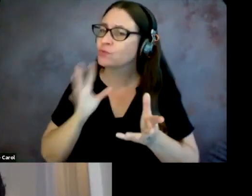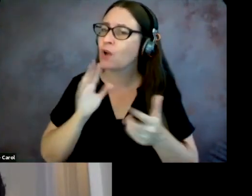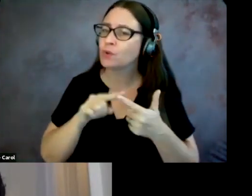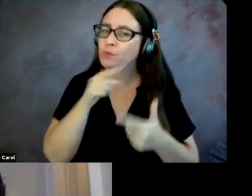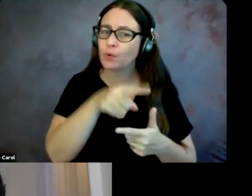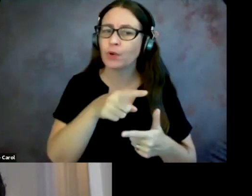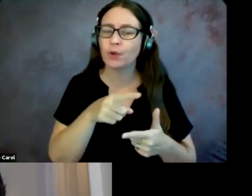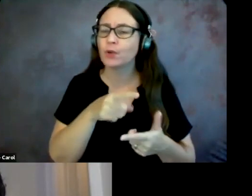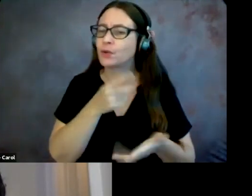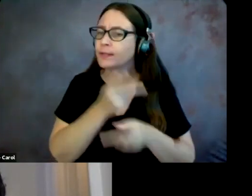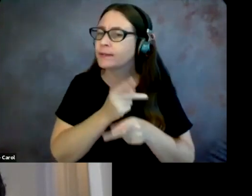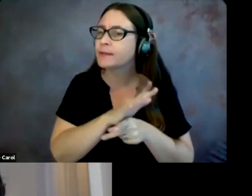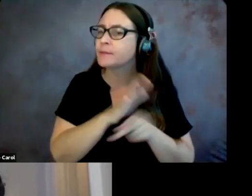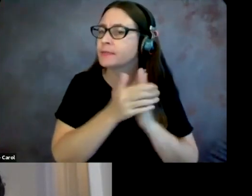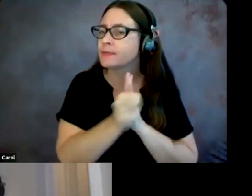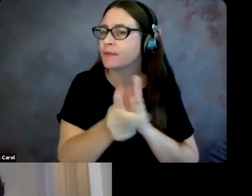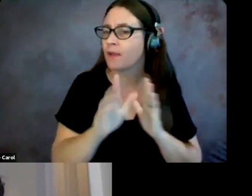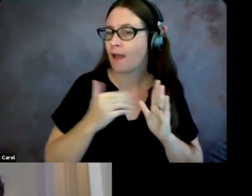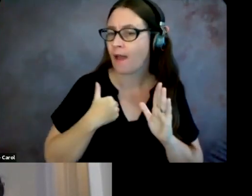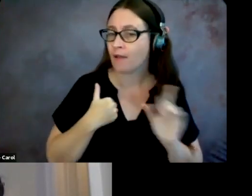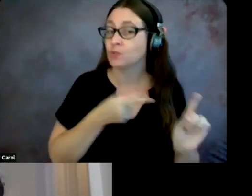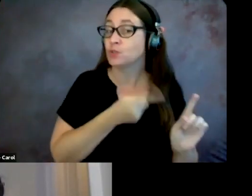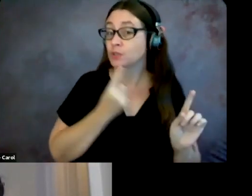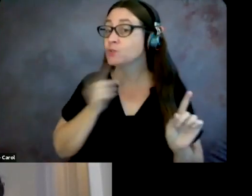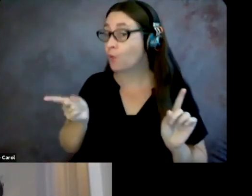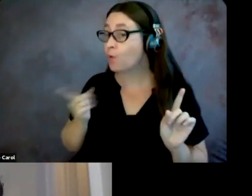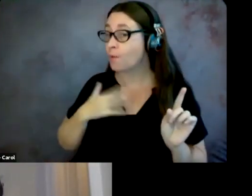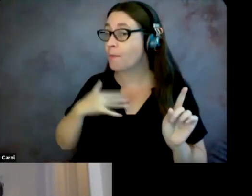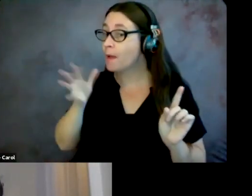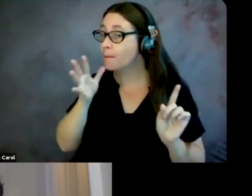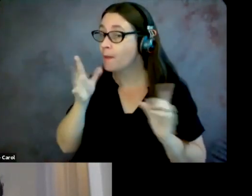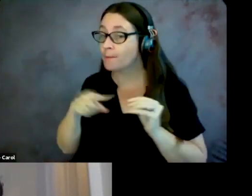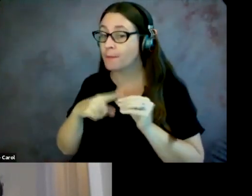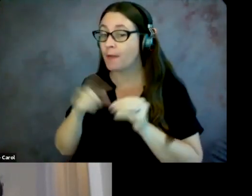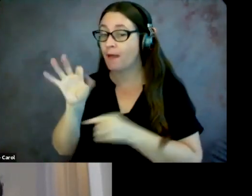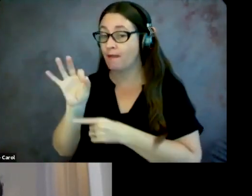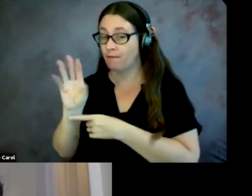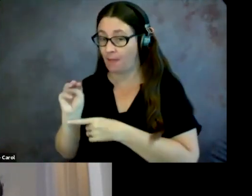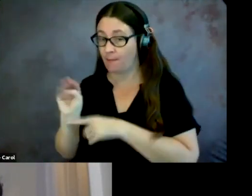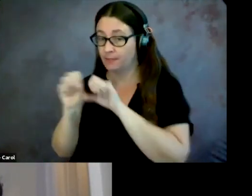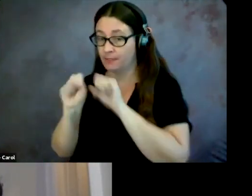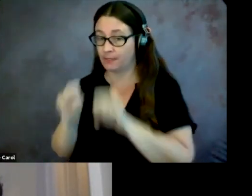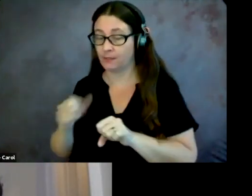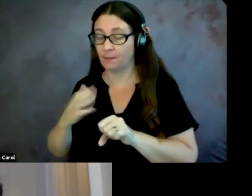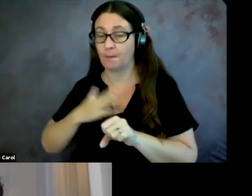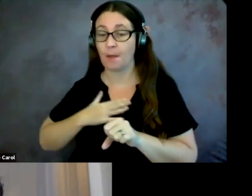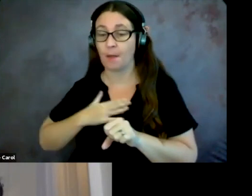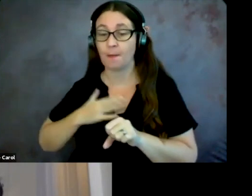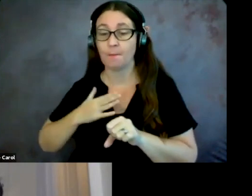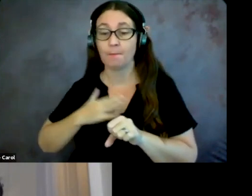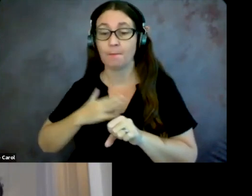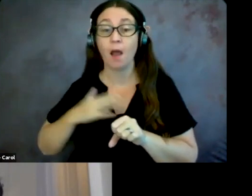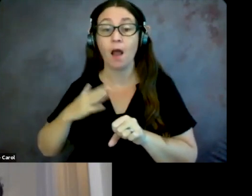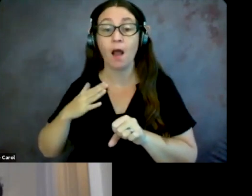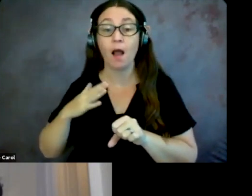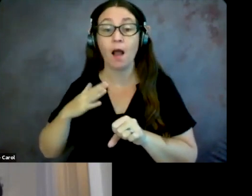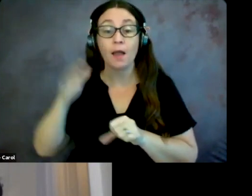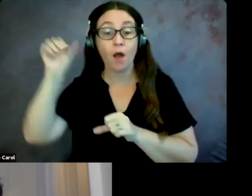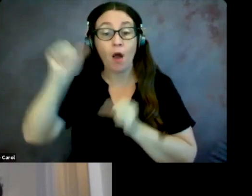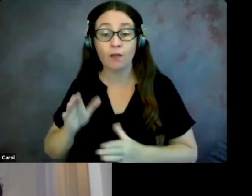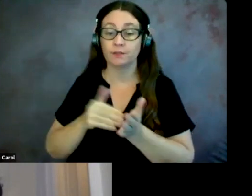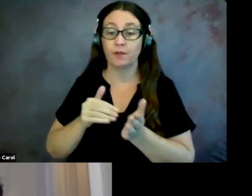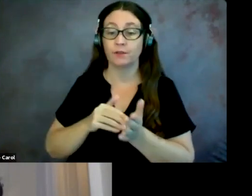She's the one that told my mom about FM systems. My pediatric audiologist was Dr. Carol Flexer, who is